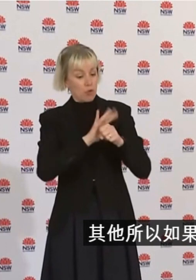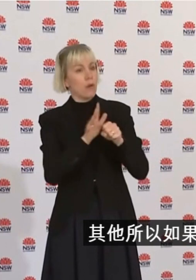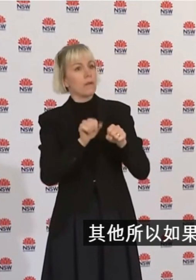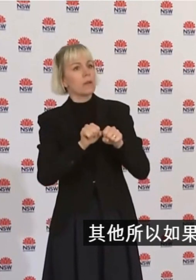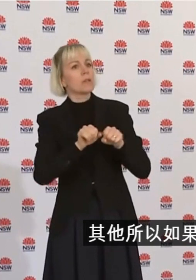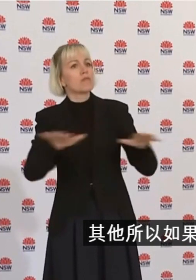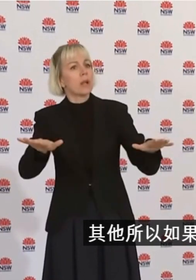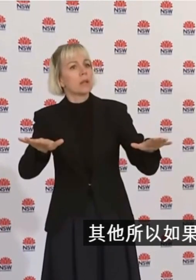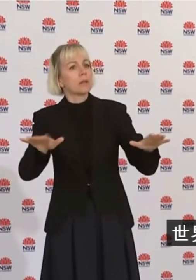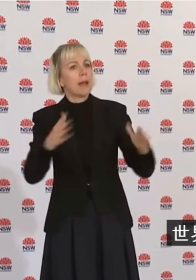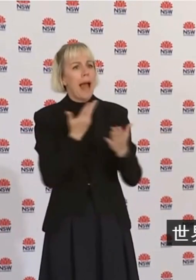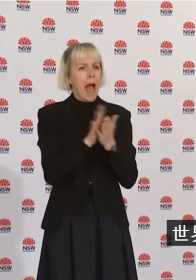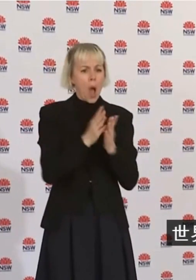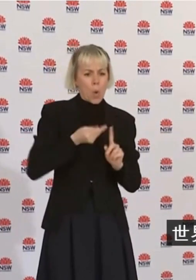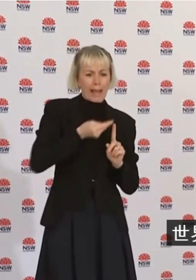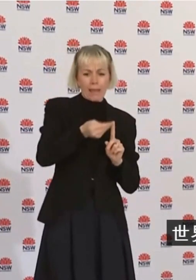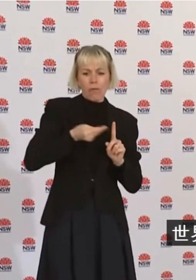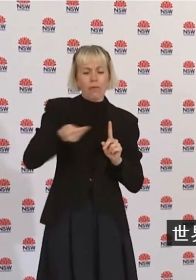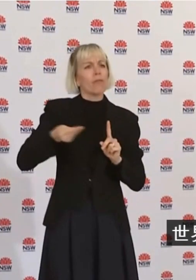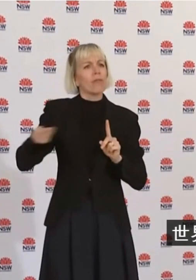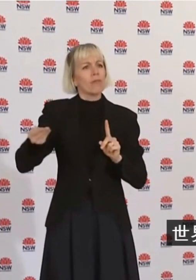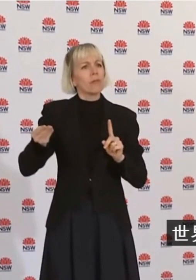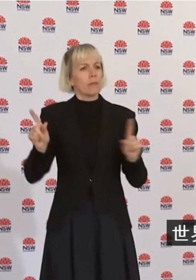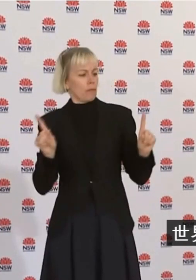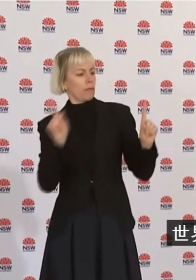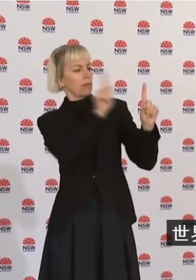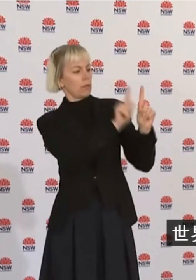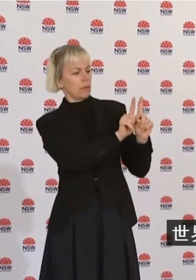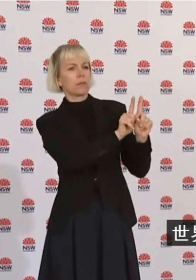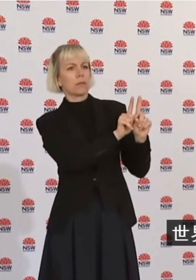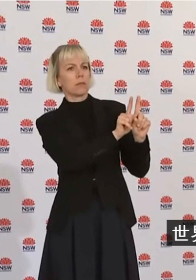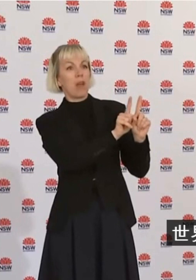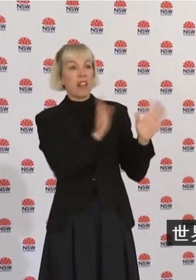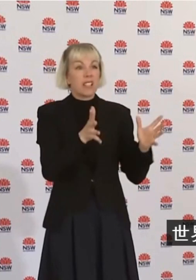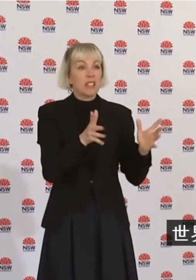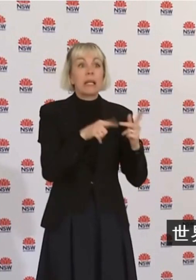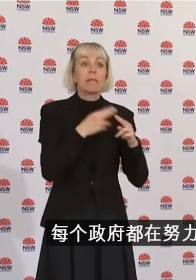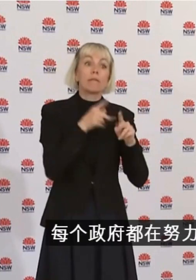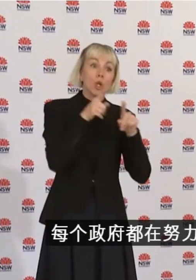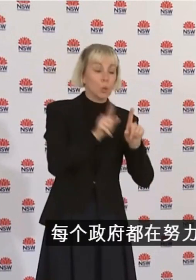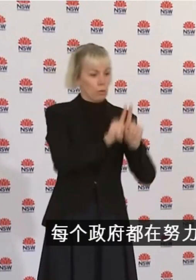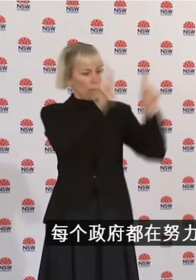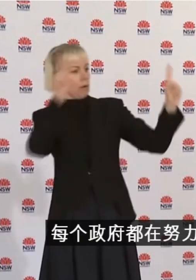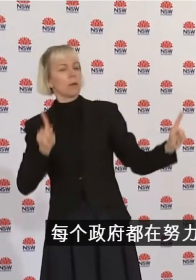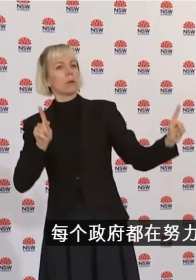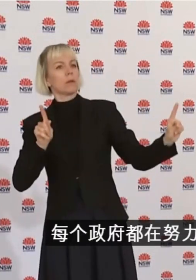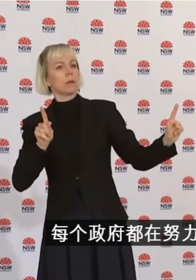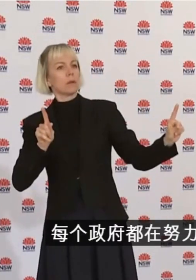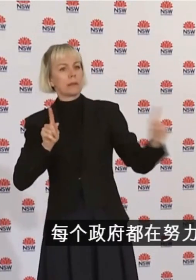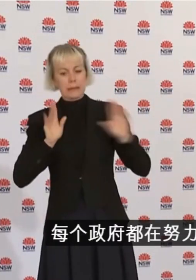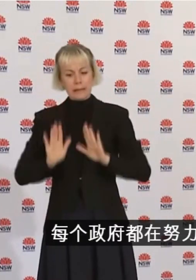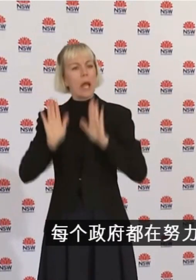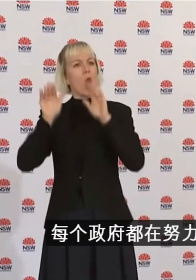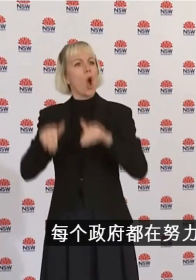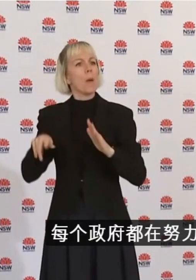if we can just stay in our own households, it's been across the world that every government has struggled to get